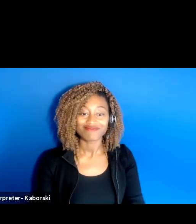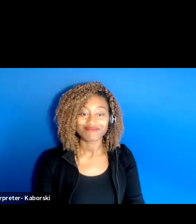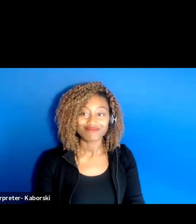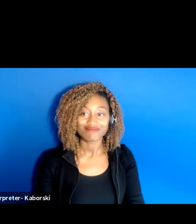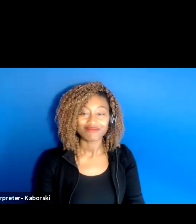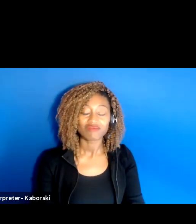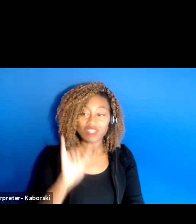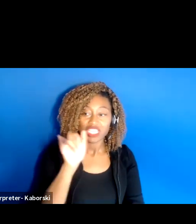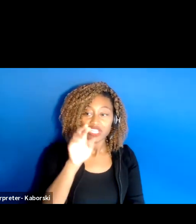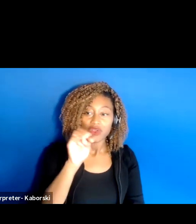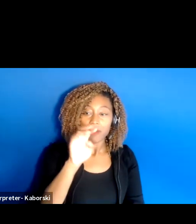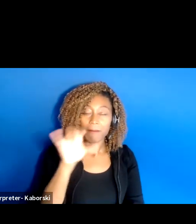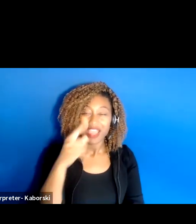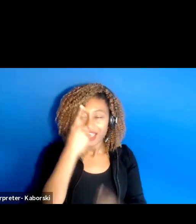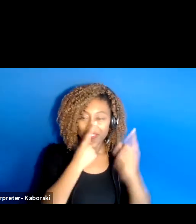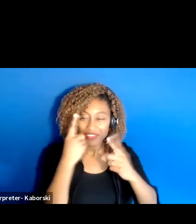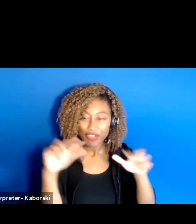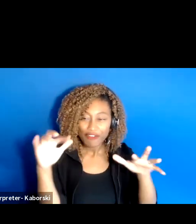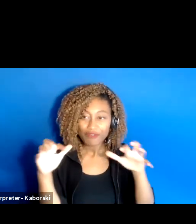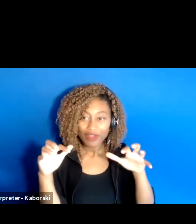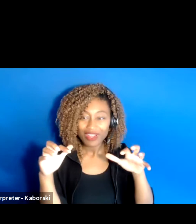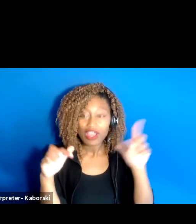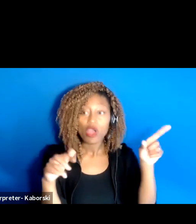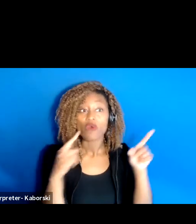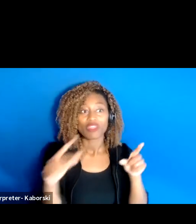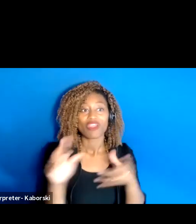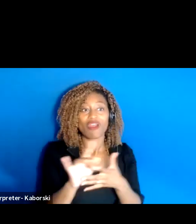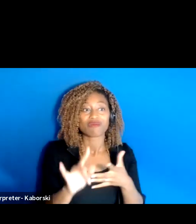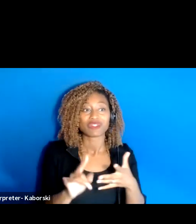Oh, Jeremy, I think you got frozen. They are optional.